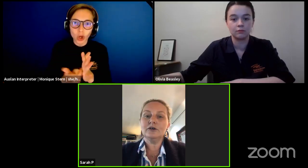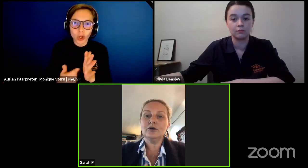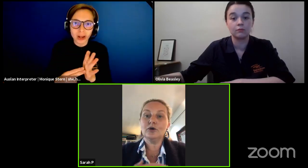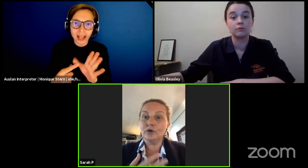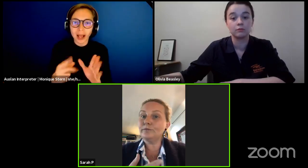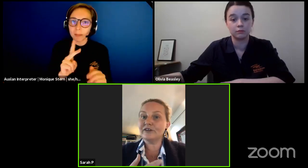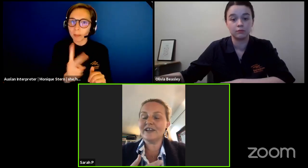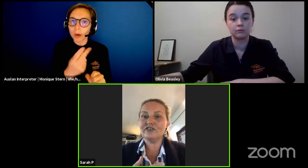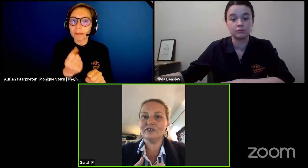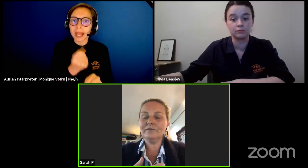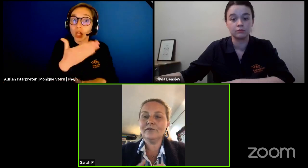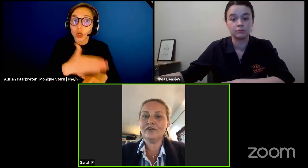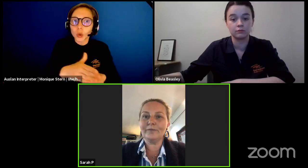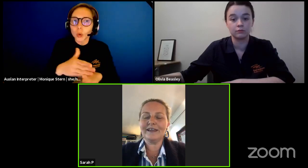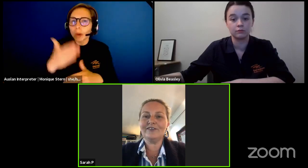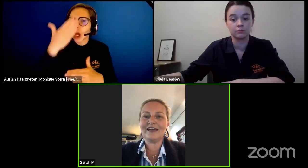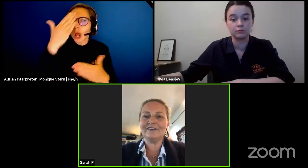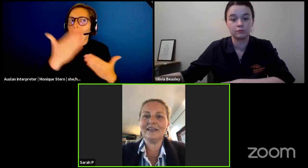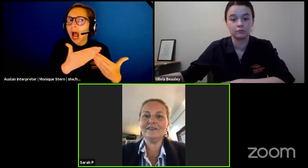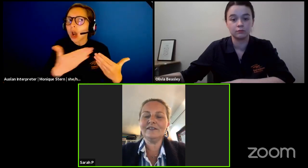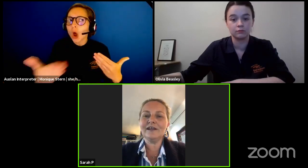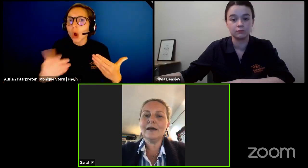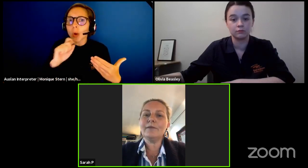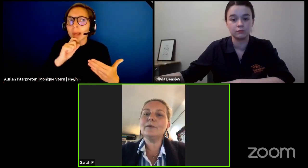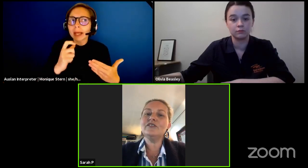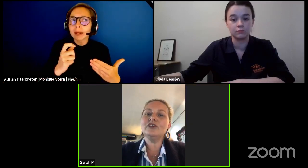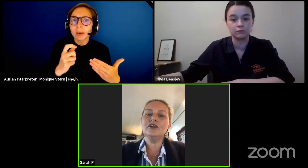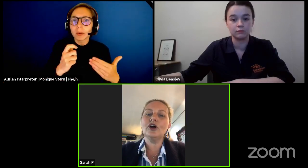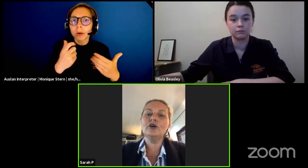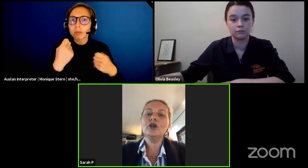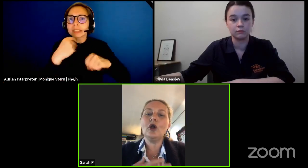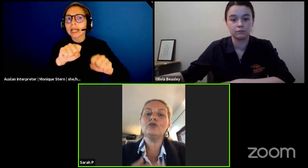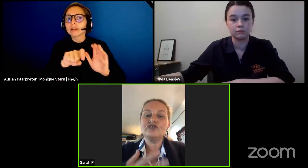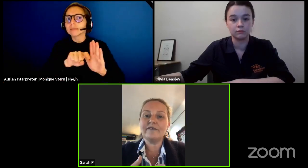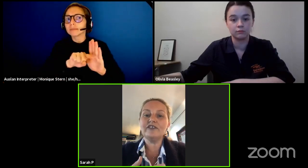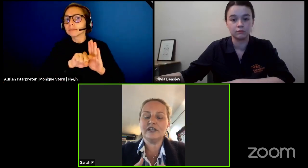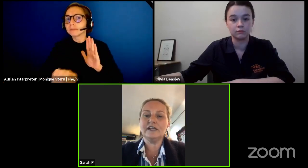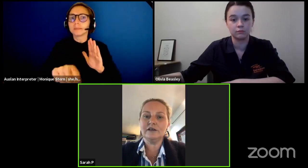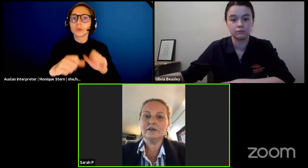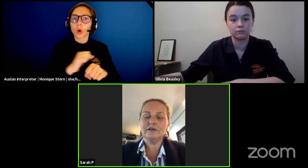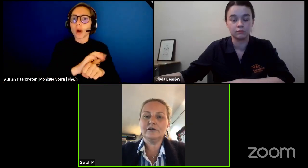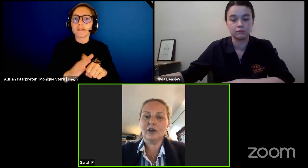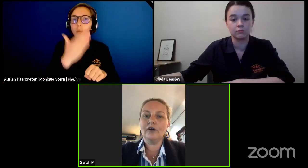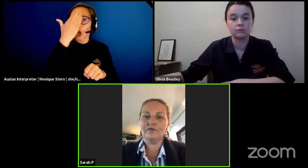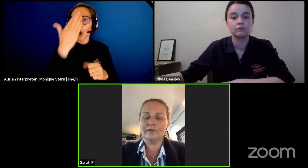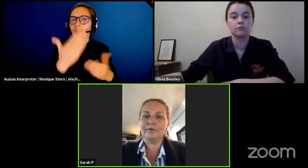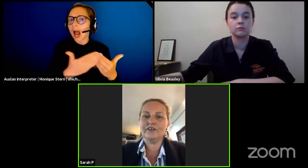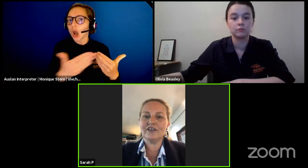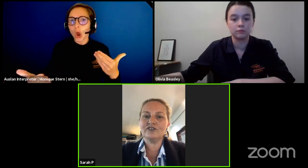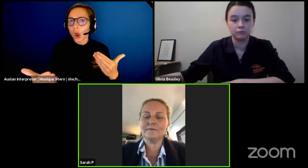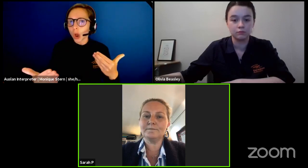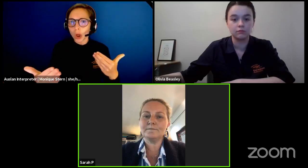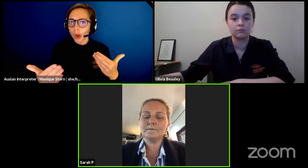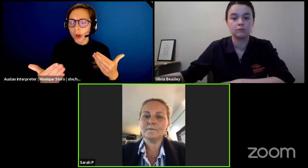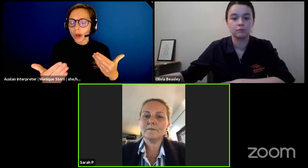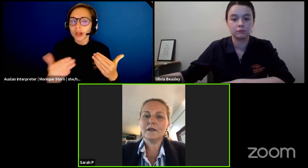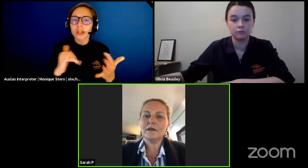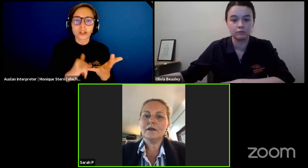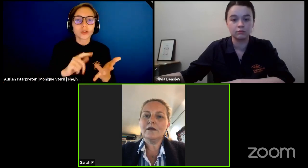get good protection from these vaccines, but we didn't know longevity of the